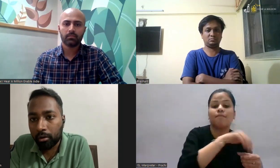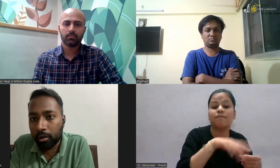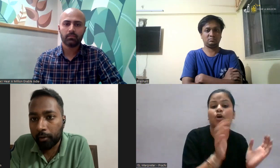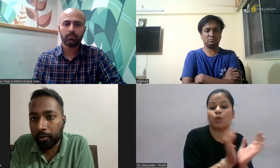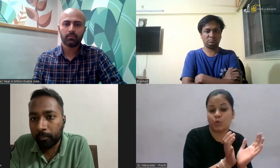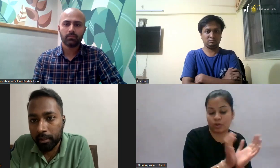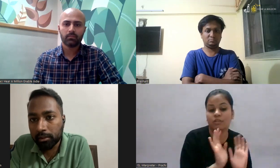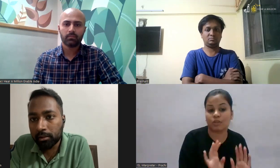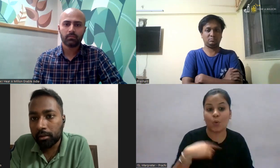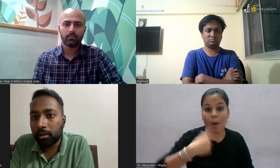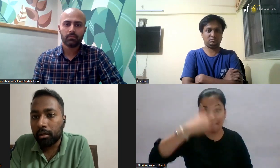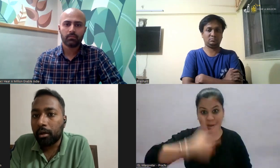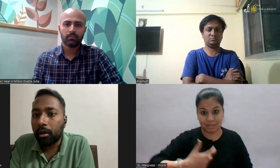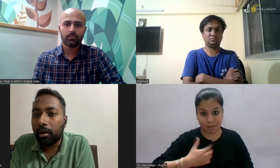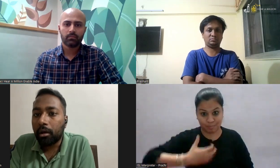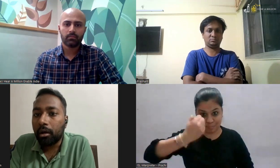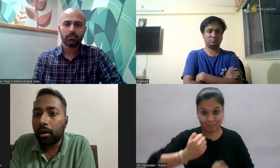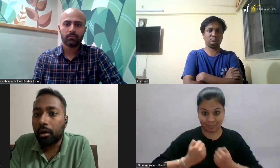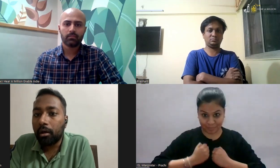PA owner driver means